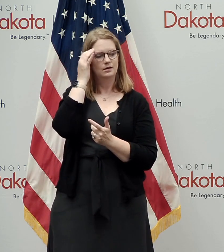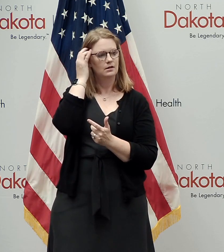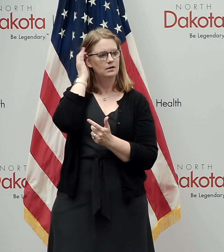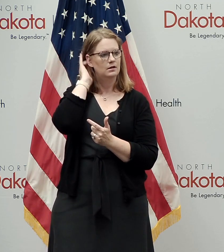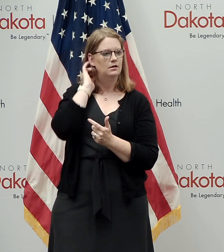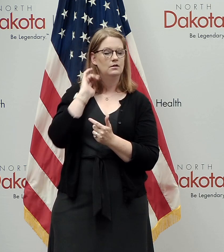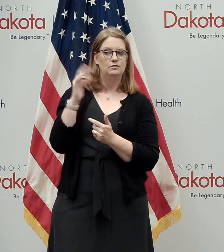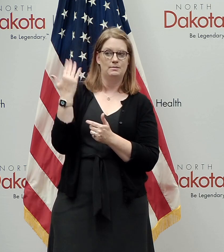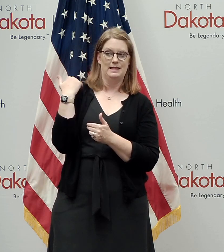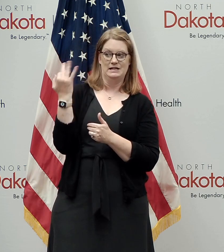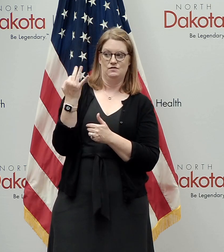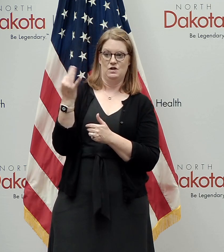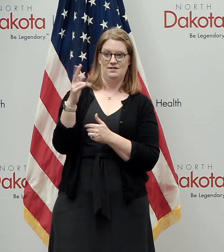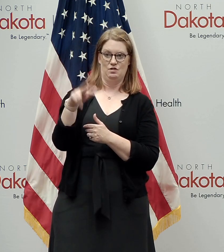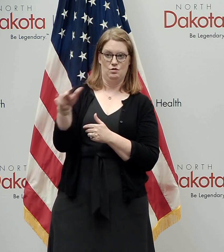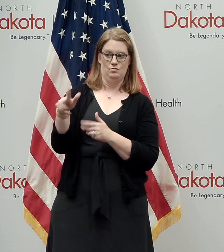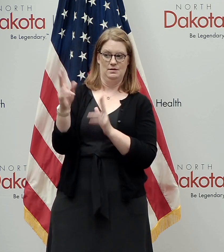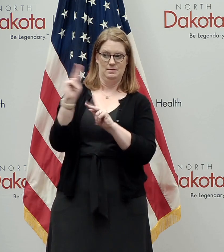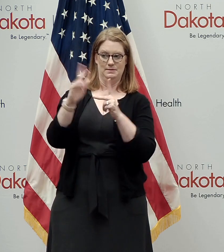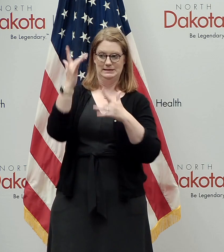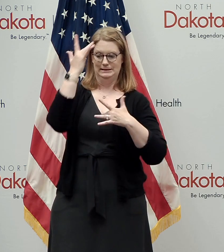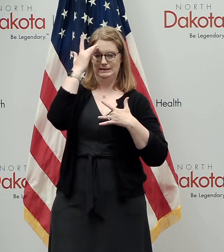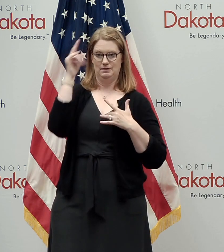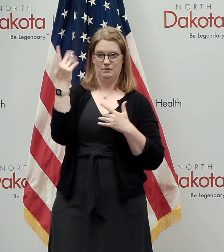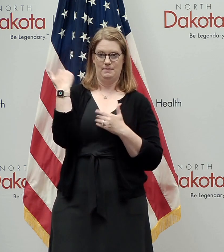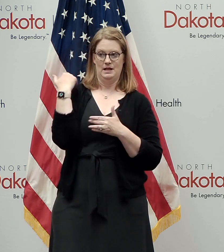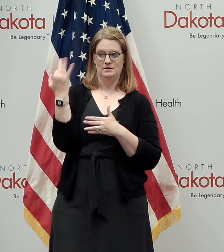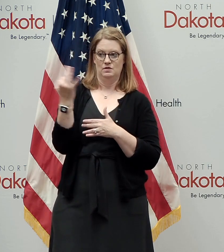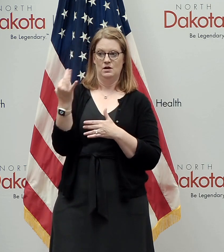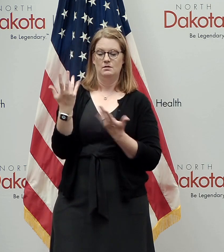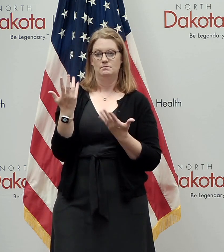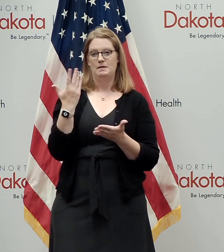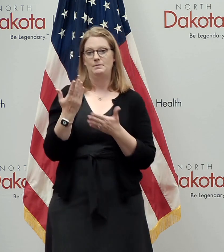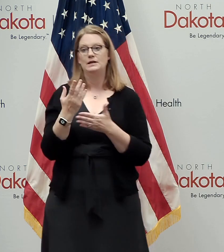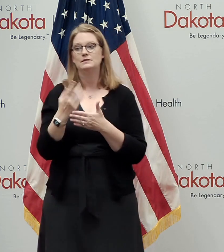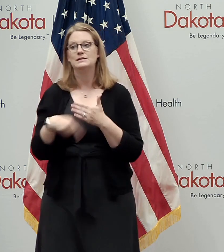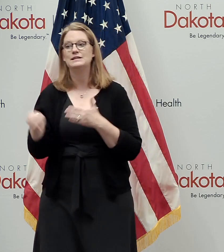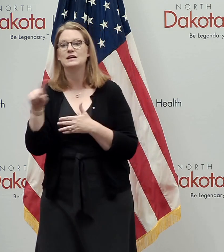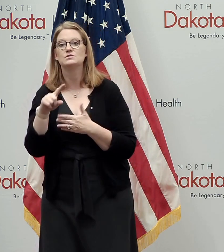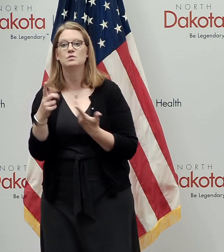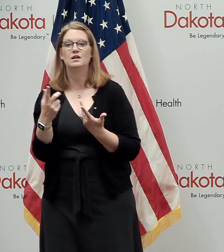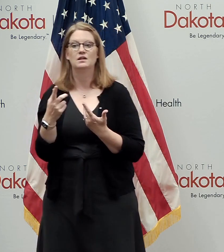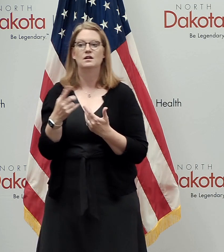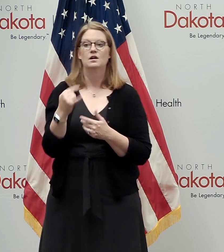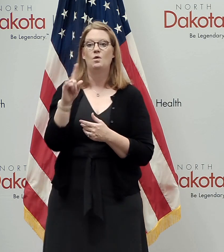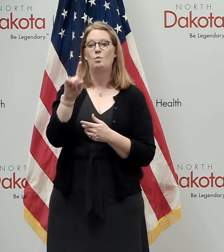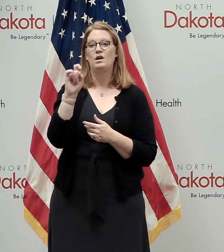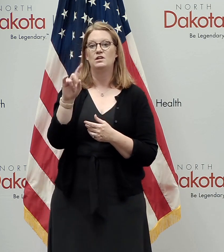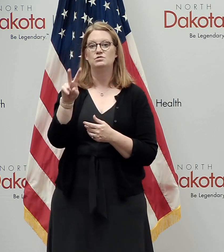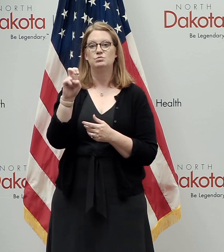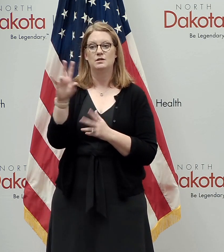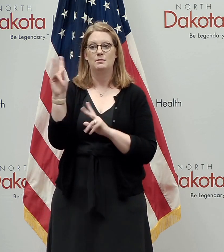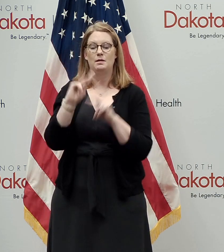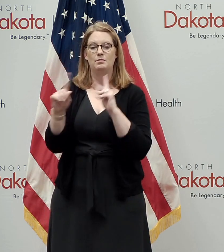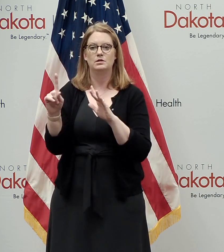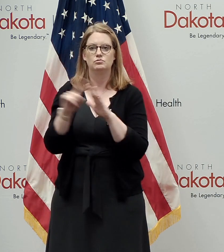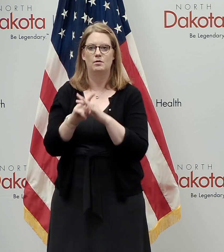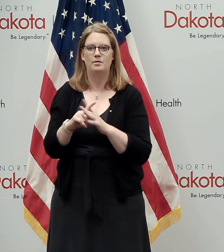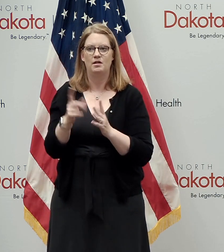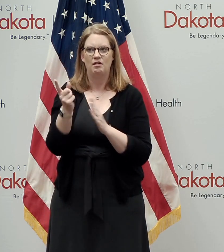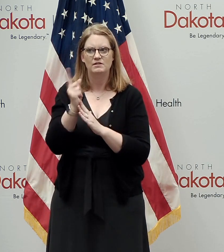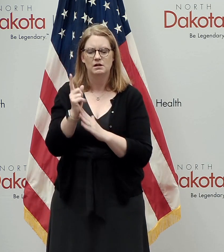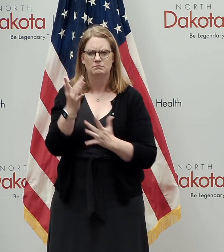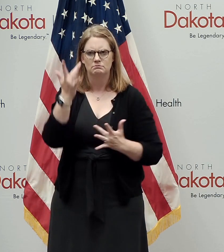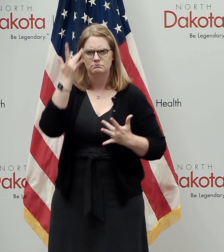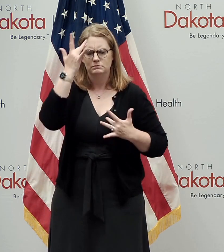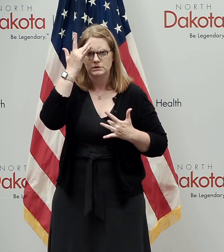from last Friday, as opposed to, next week, having 100 or 200 people show up that are sick. I mean, that would,